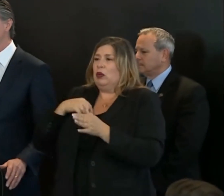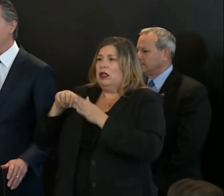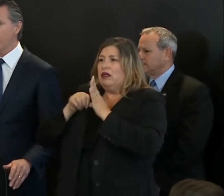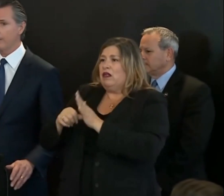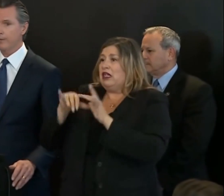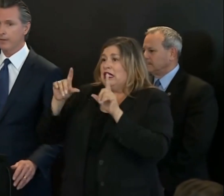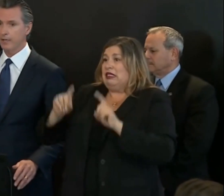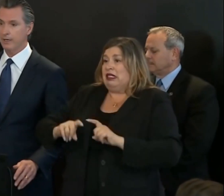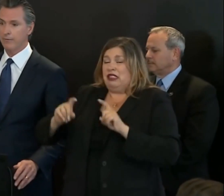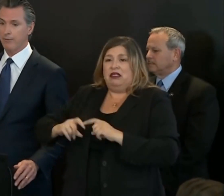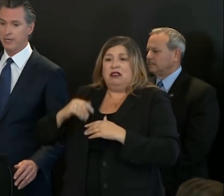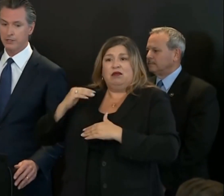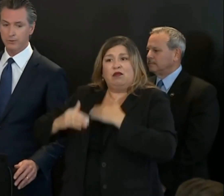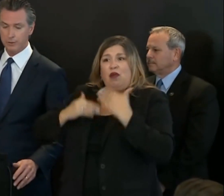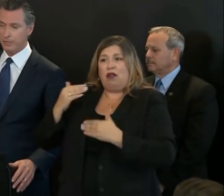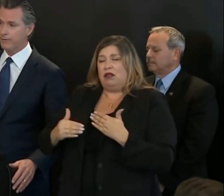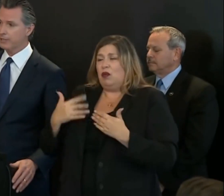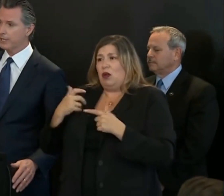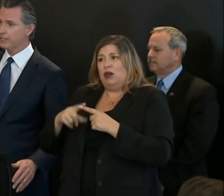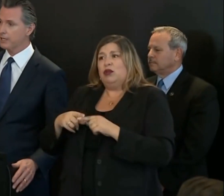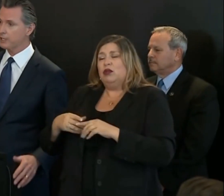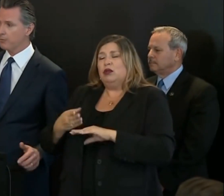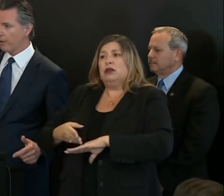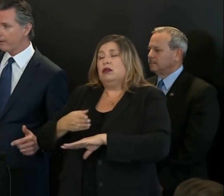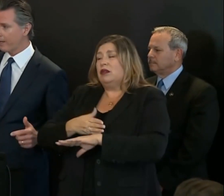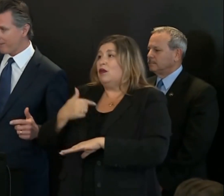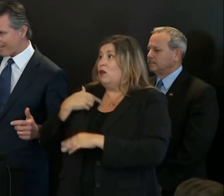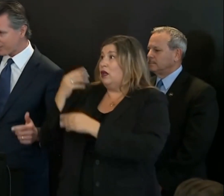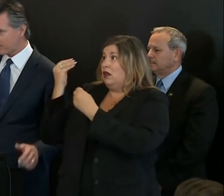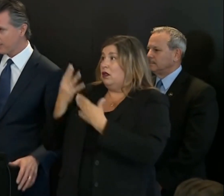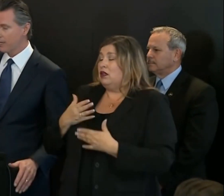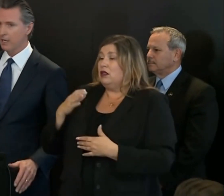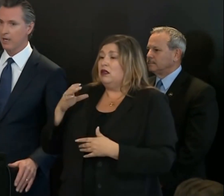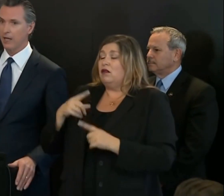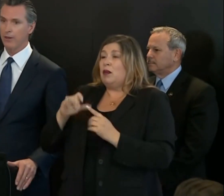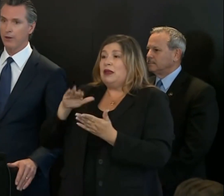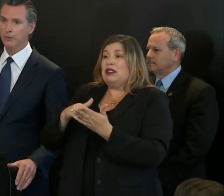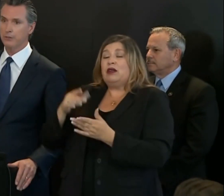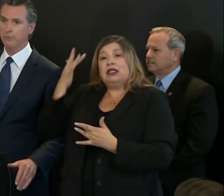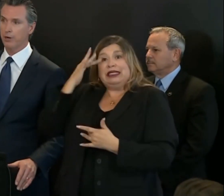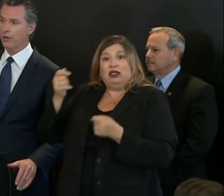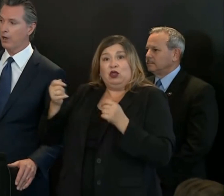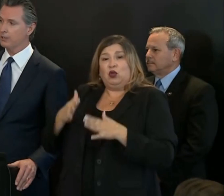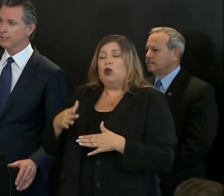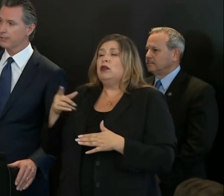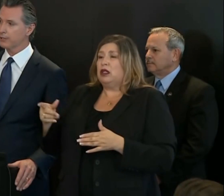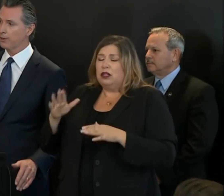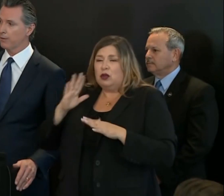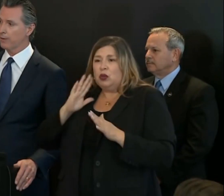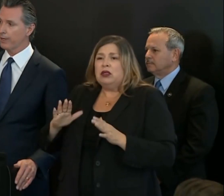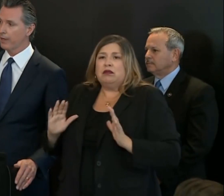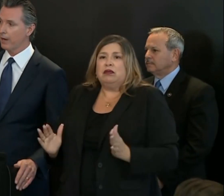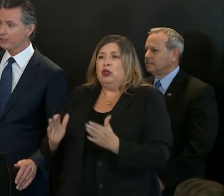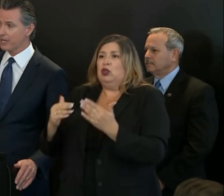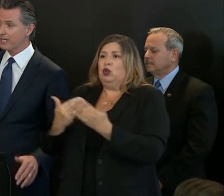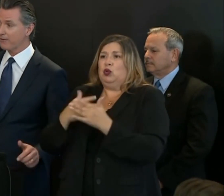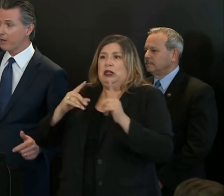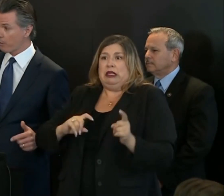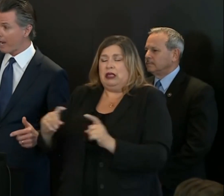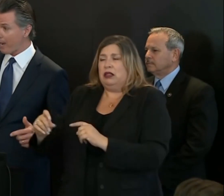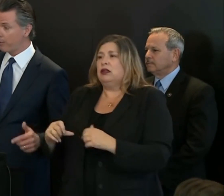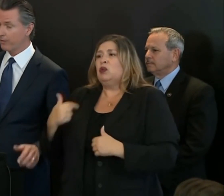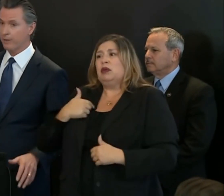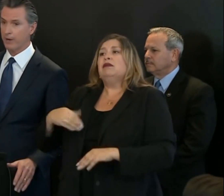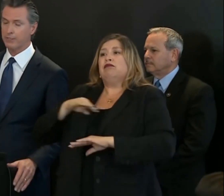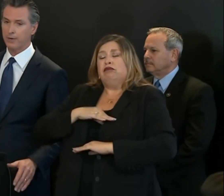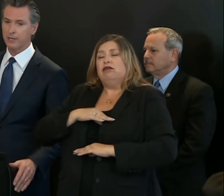said, the information we received from the CDC this morning advanced those protocols, and so we are satisfied